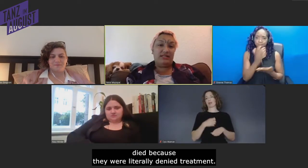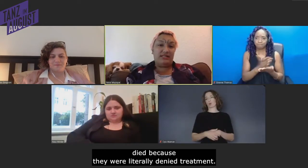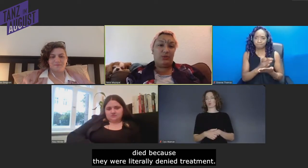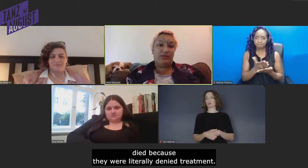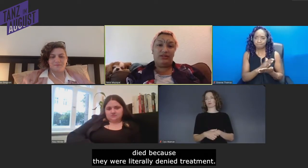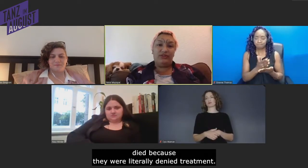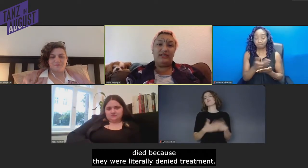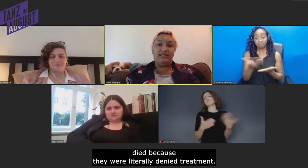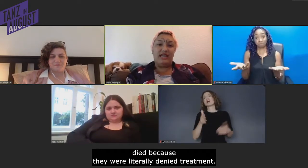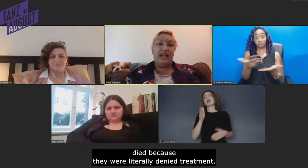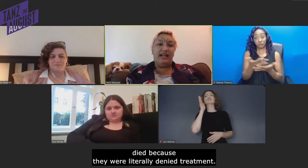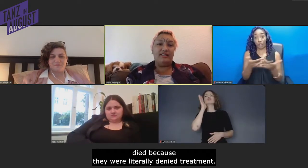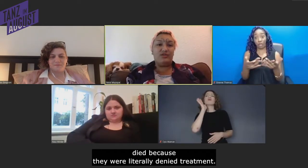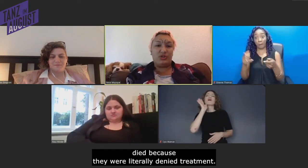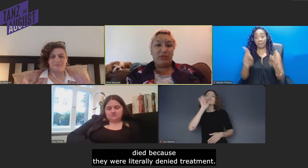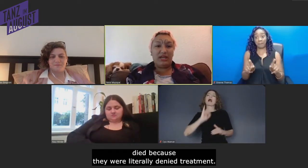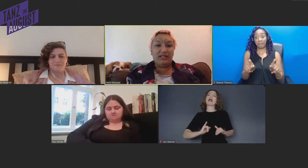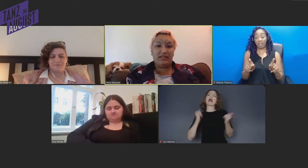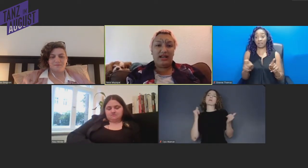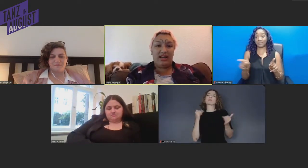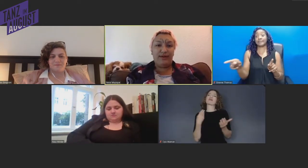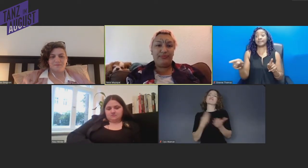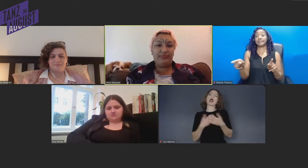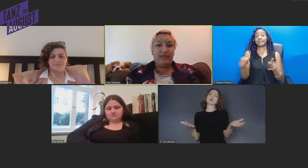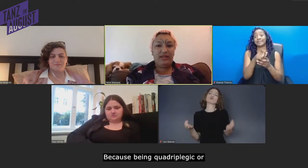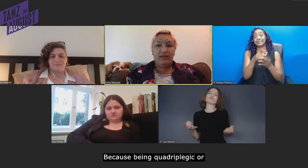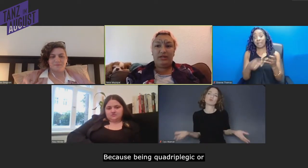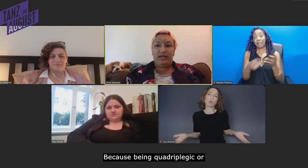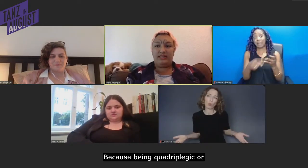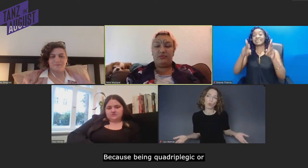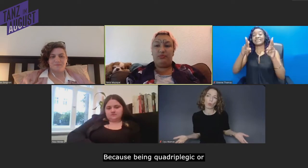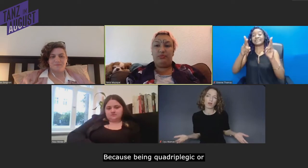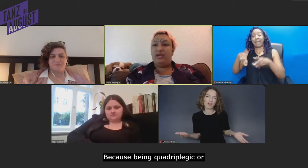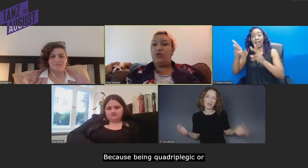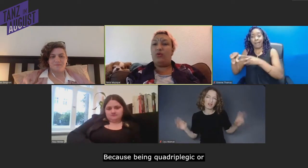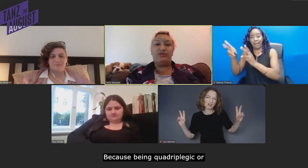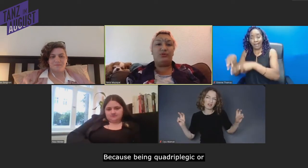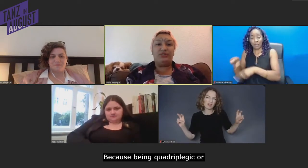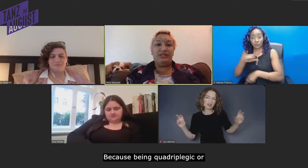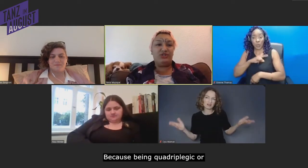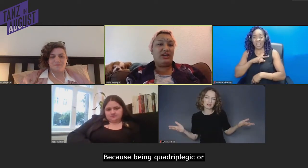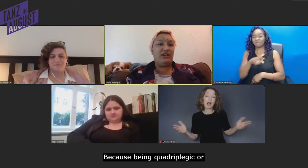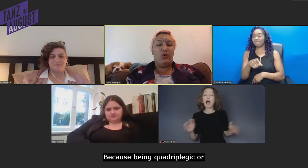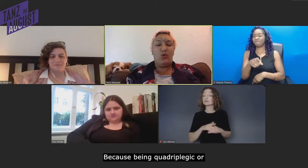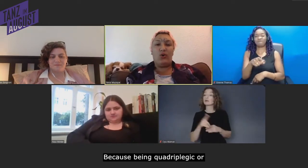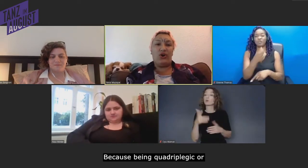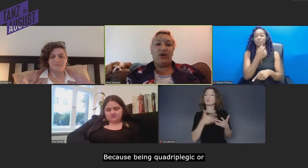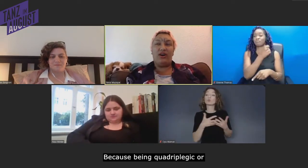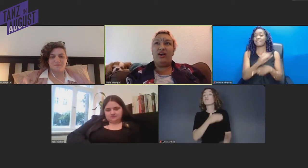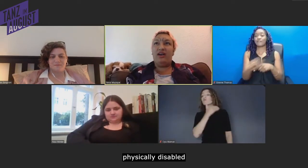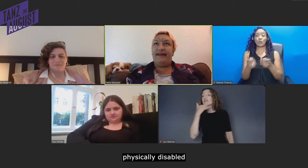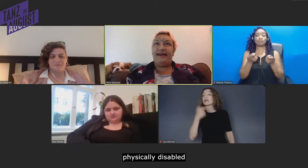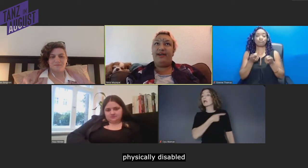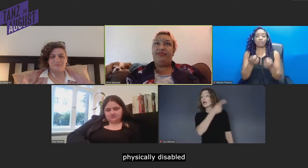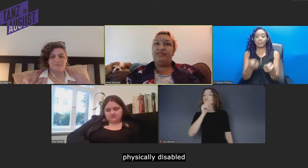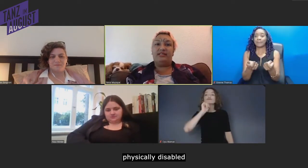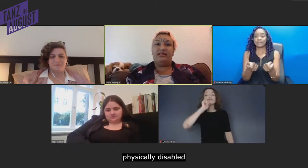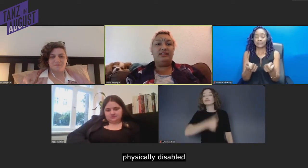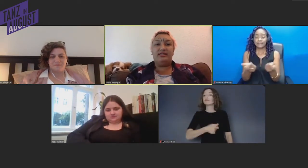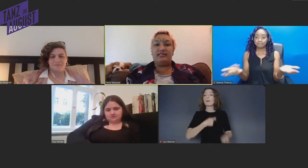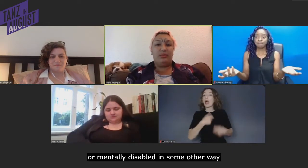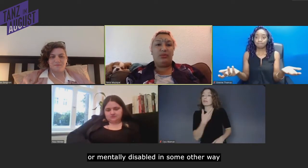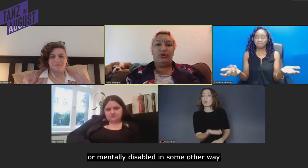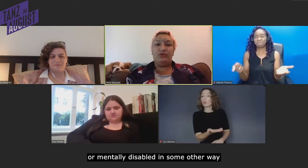because they were literally denied treatment, because being quadriplegic or